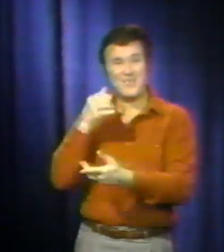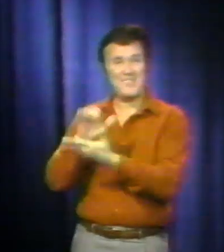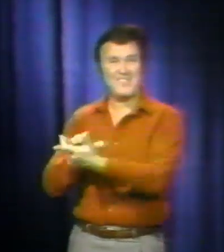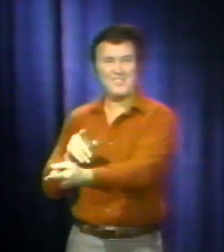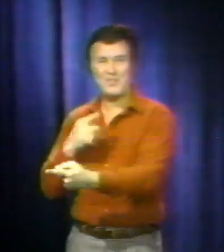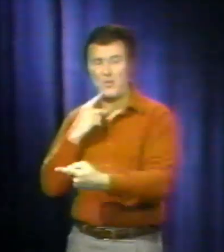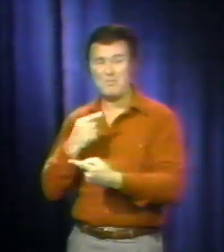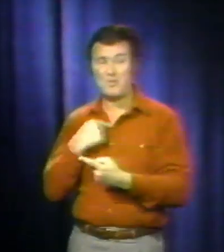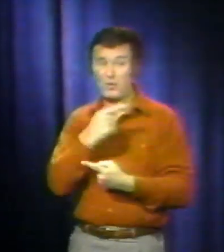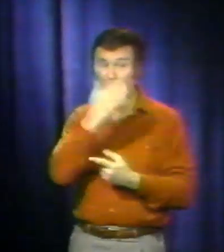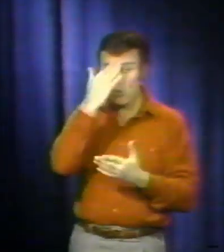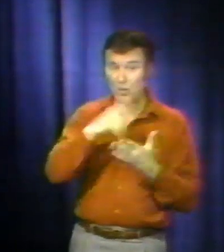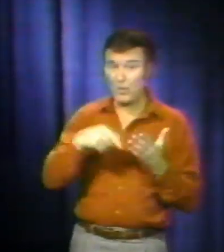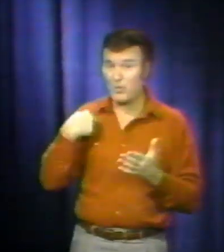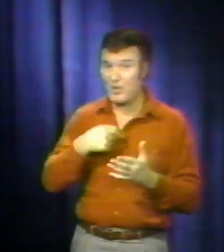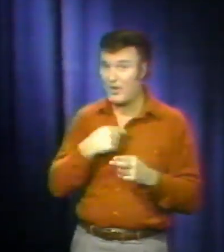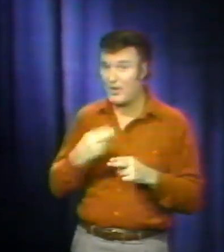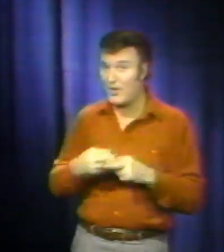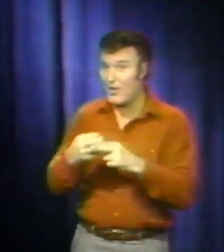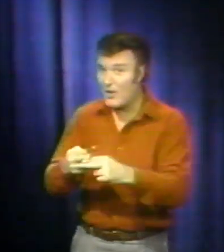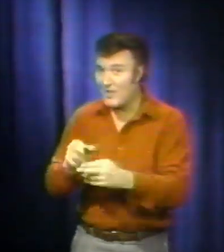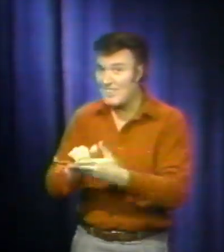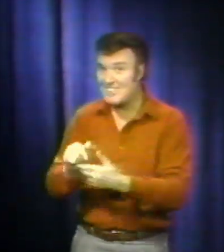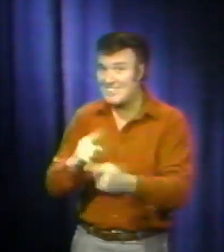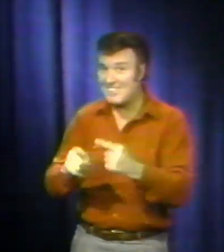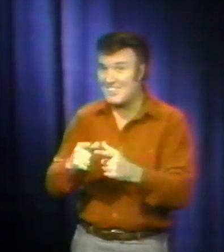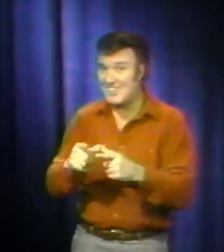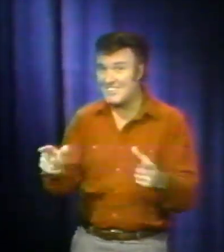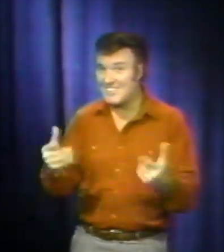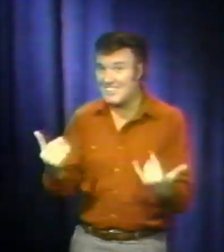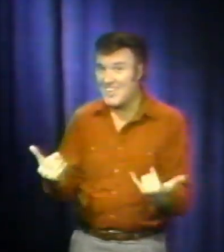Then the wife asked, "Do you know what we call this sign language now?"